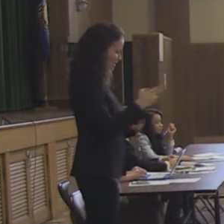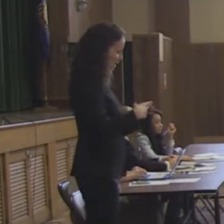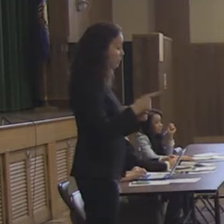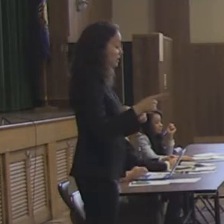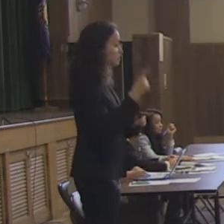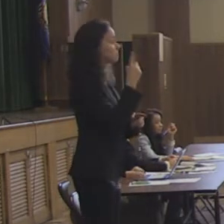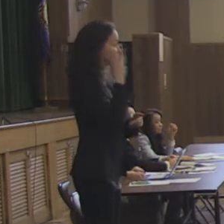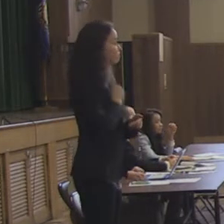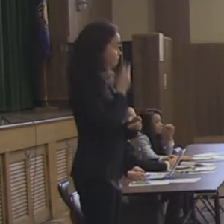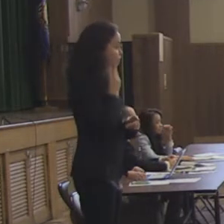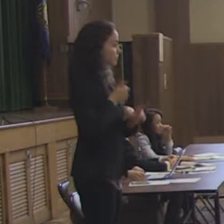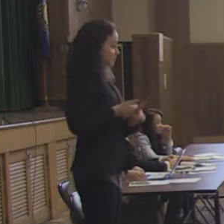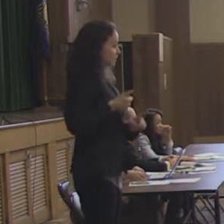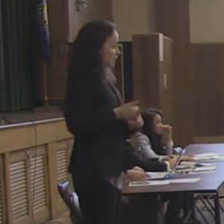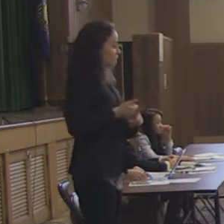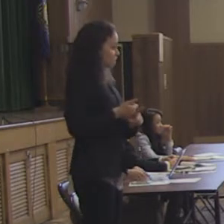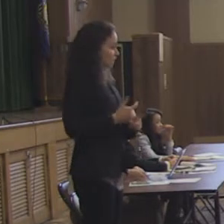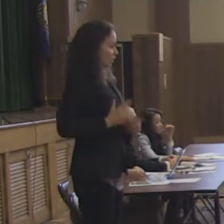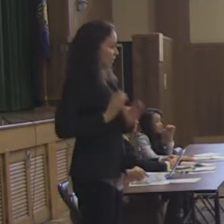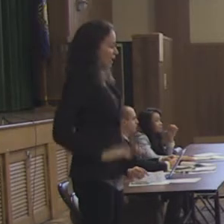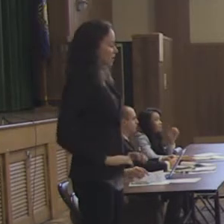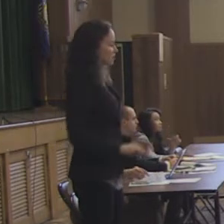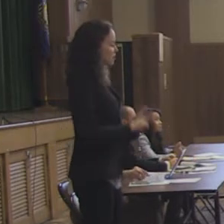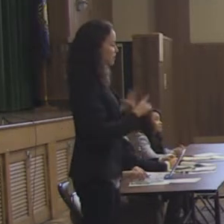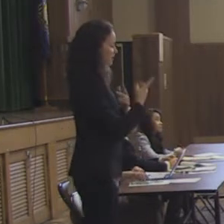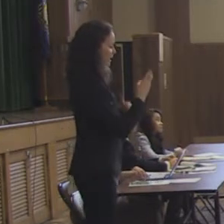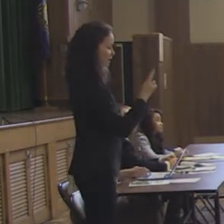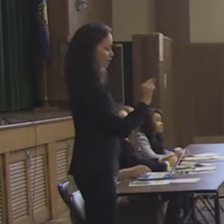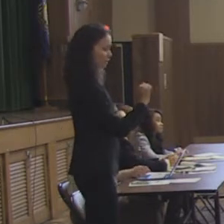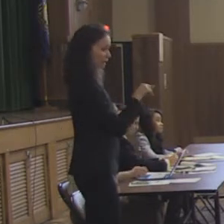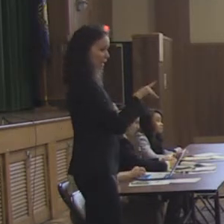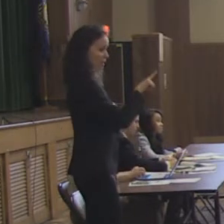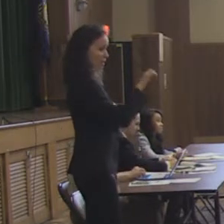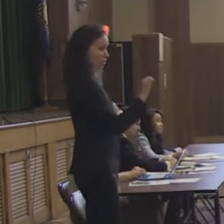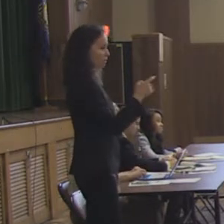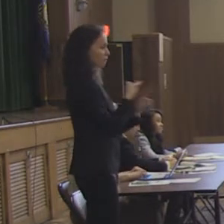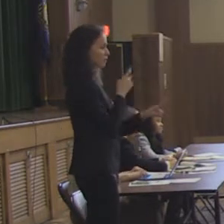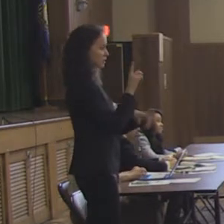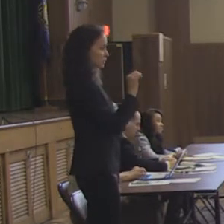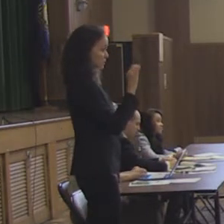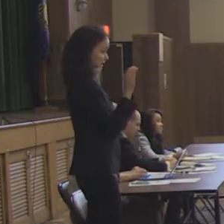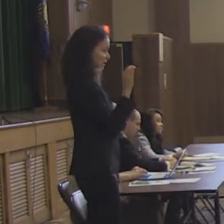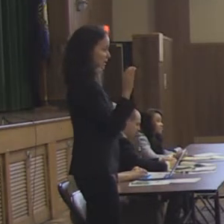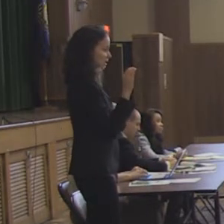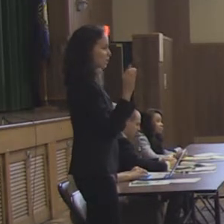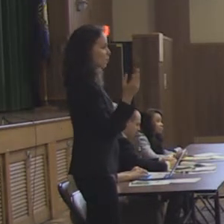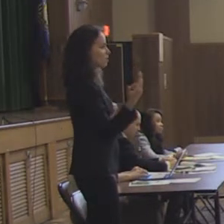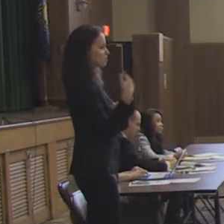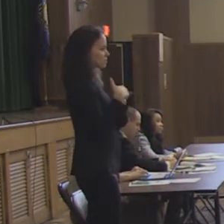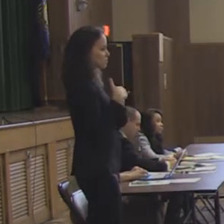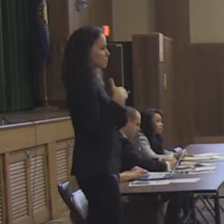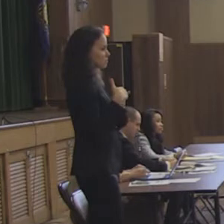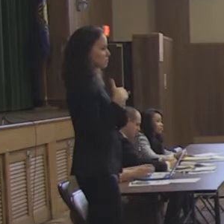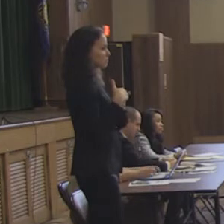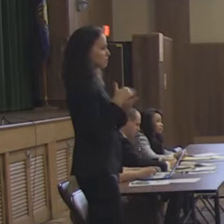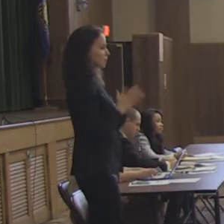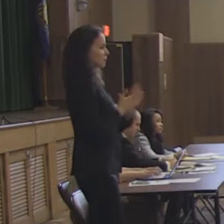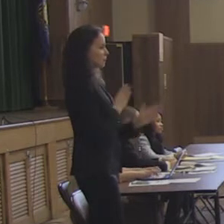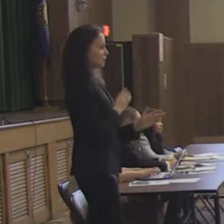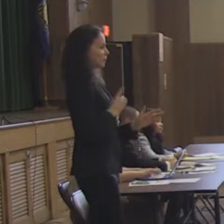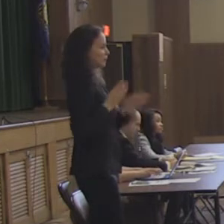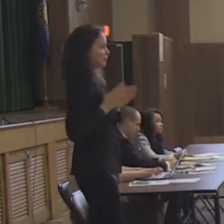I believe I heard that Dr. Apple from the Department of Corrections will be coming in one of the board slots. I don't know if it's